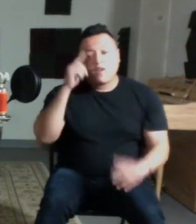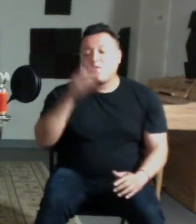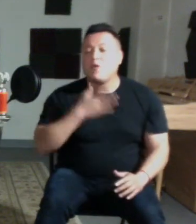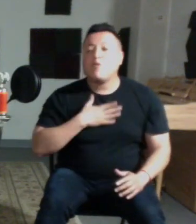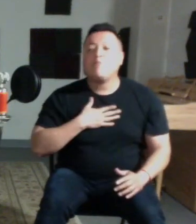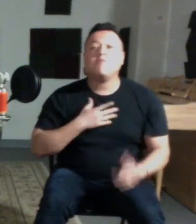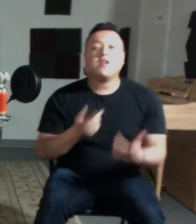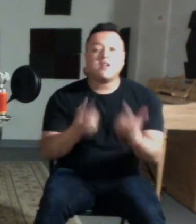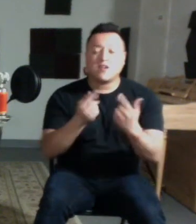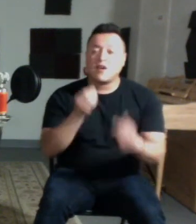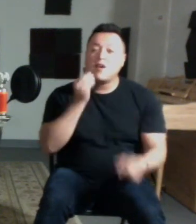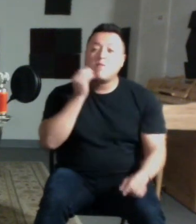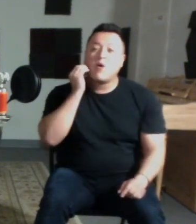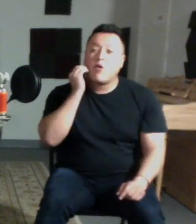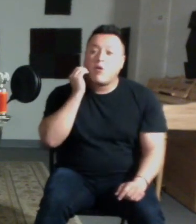Wait for me to come home.